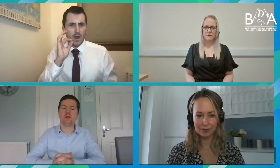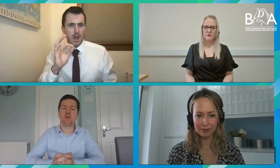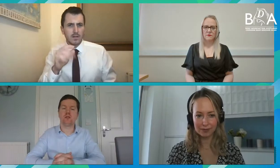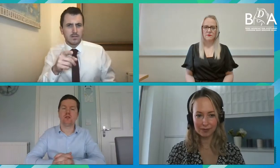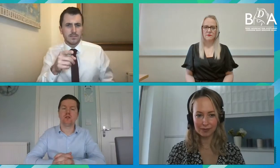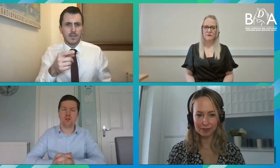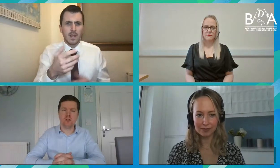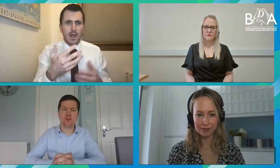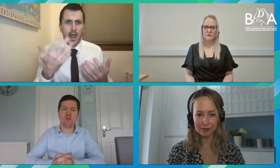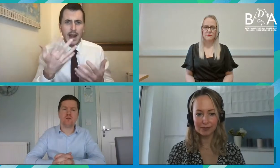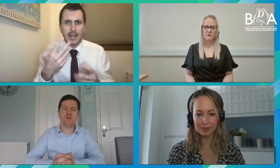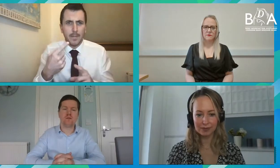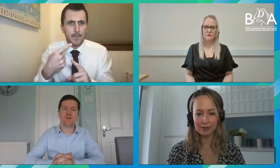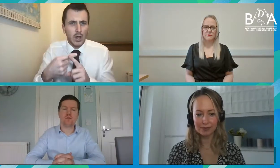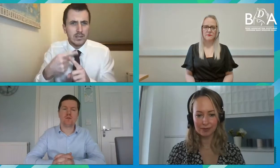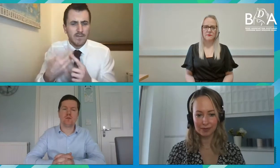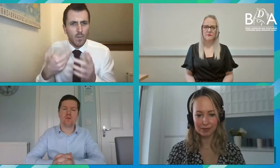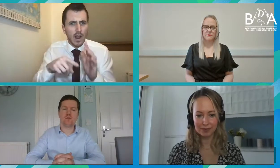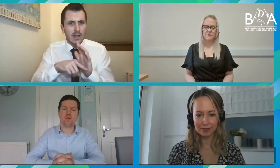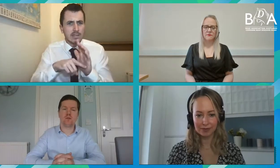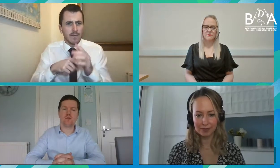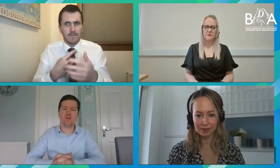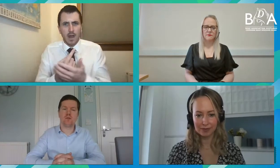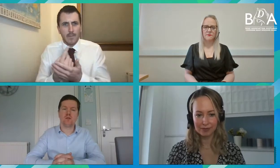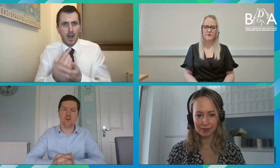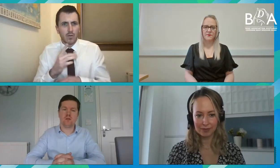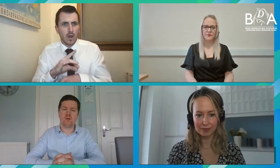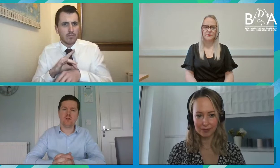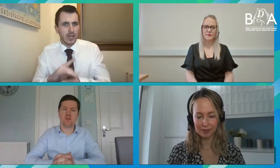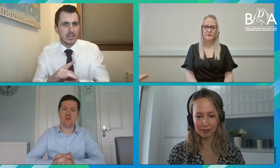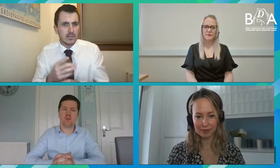so Langside College. Can I ask, Oliver,